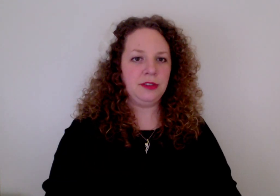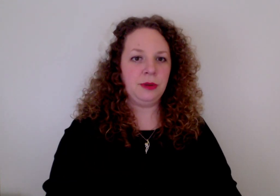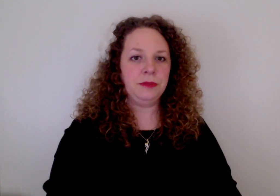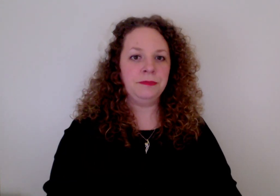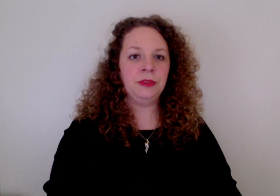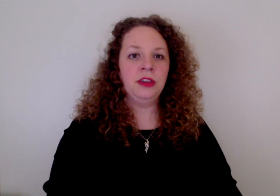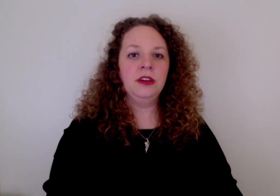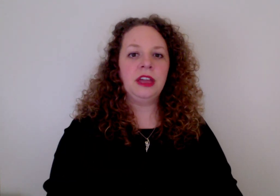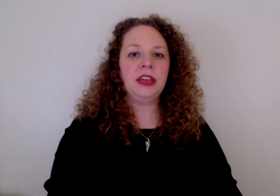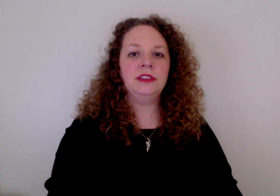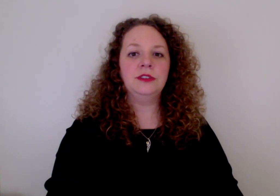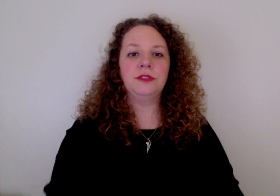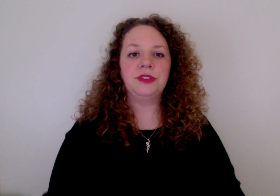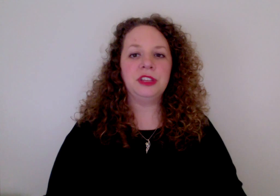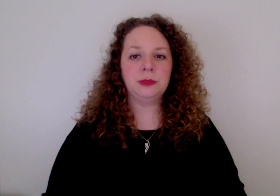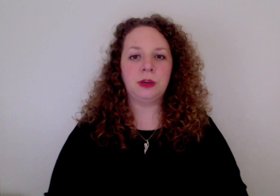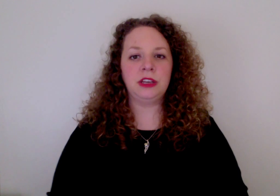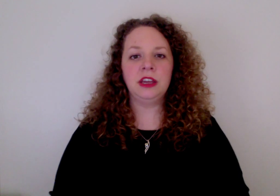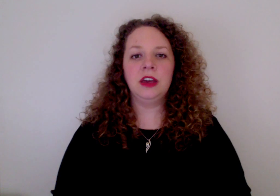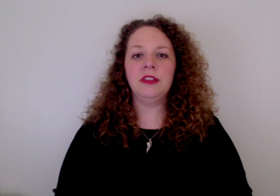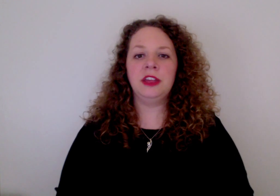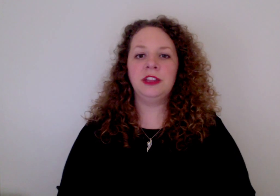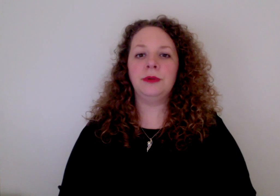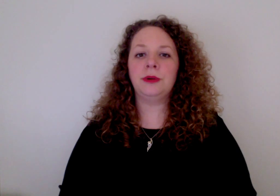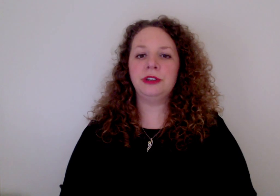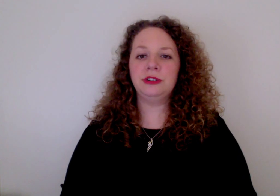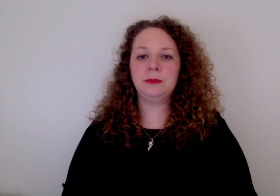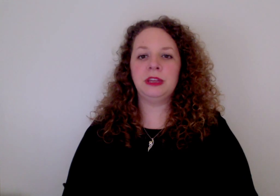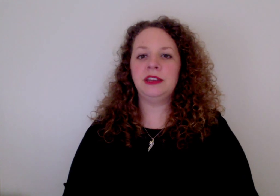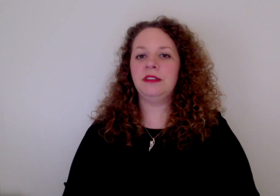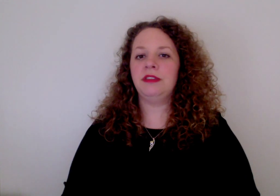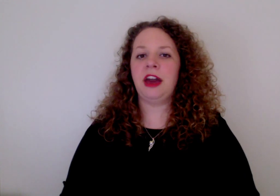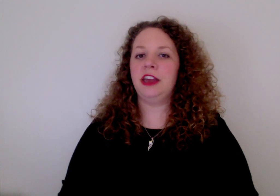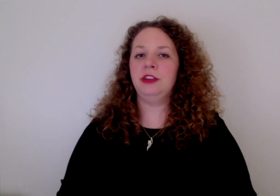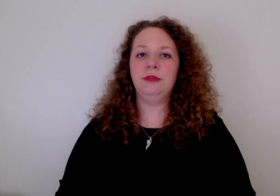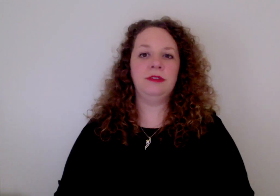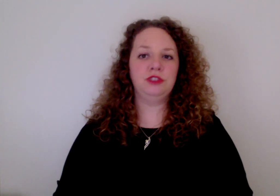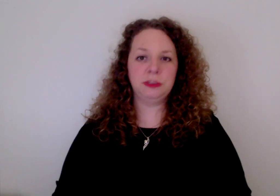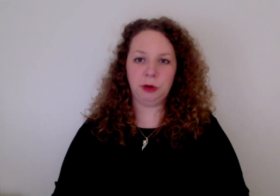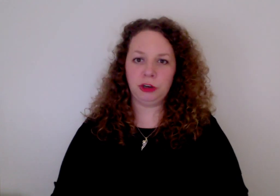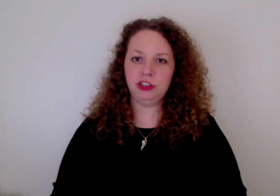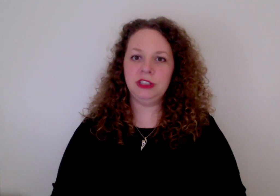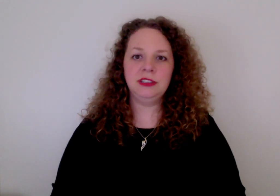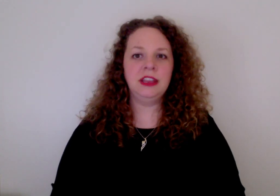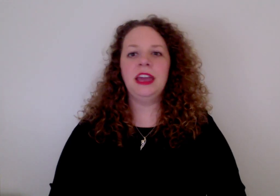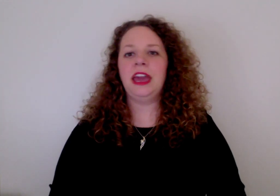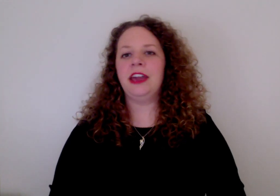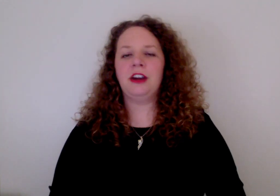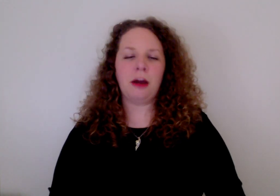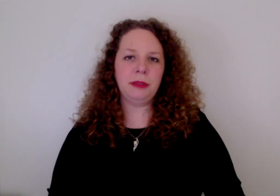one. Okay, so for this one, then you are going to explain that you have just purchased a